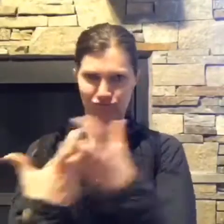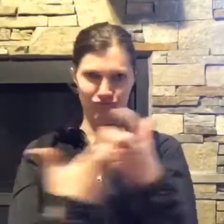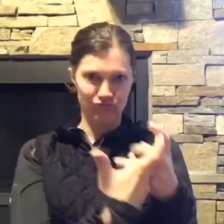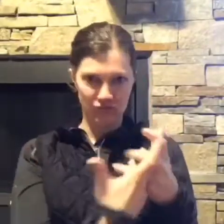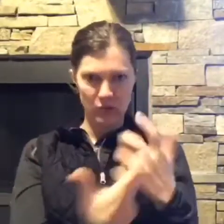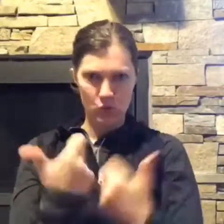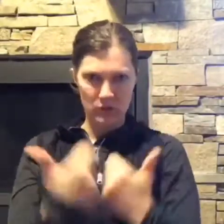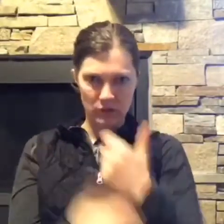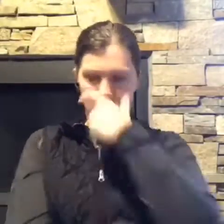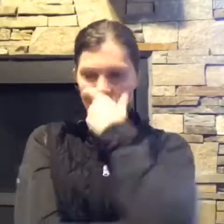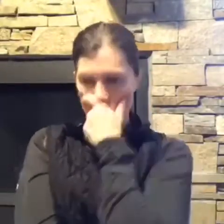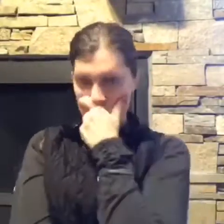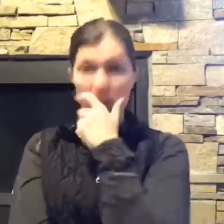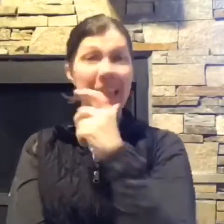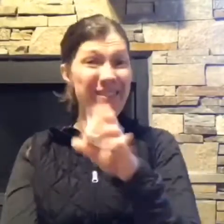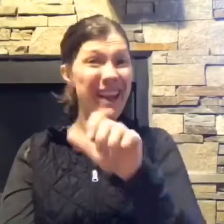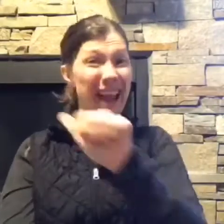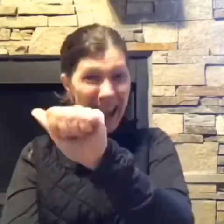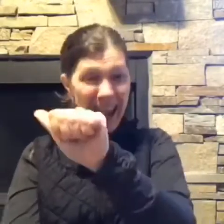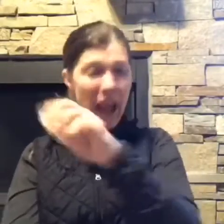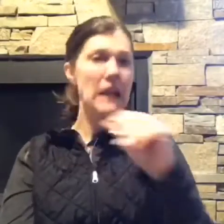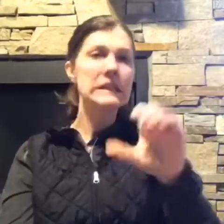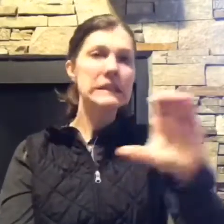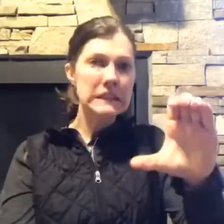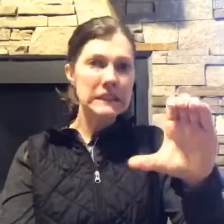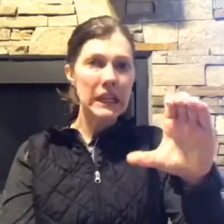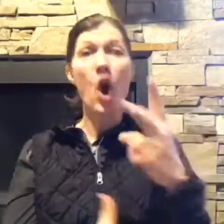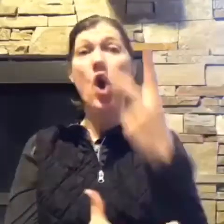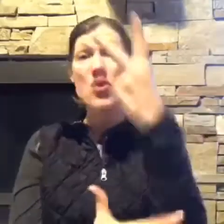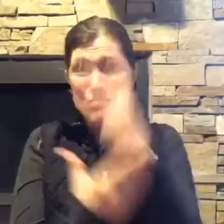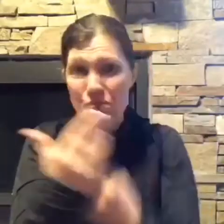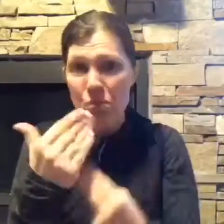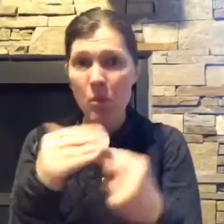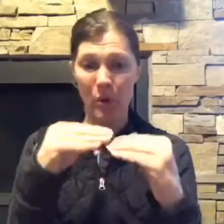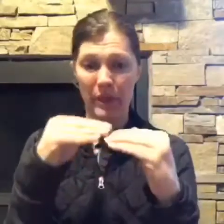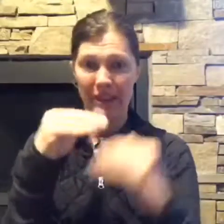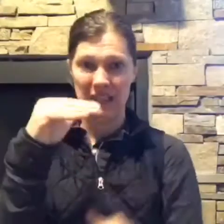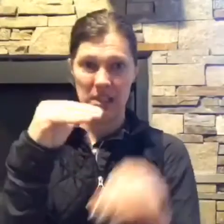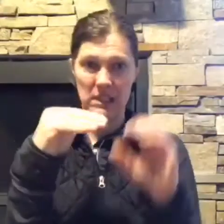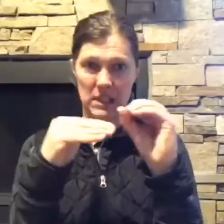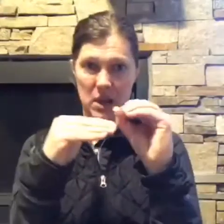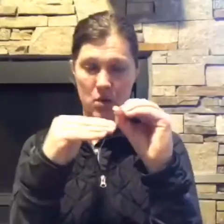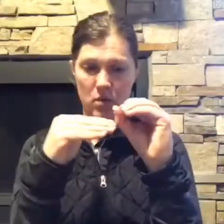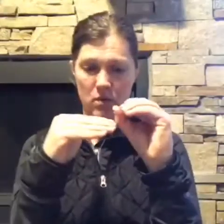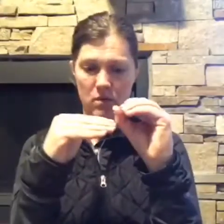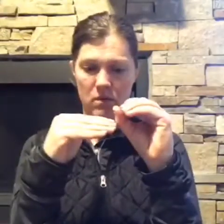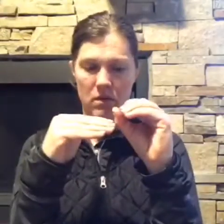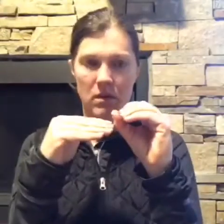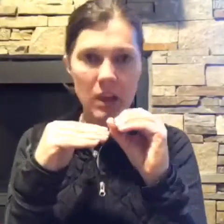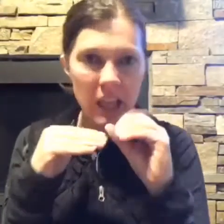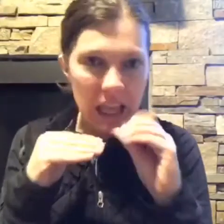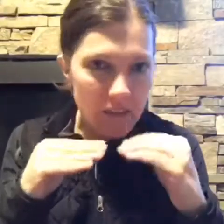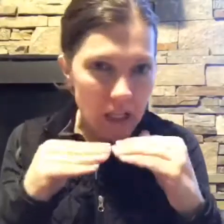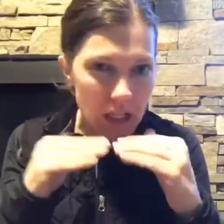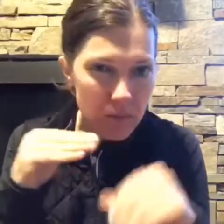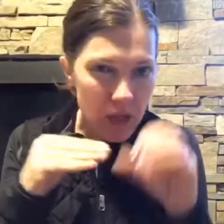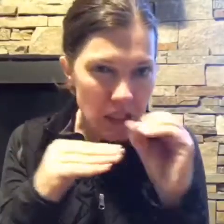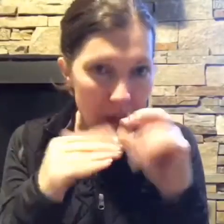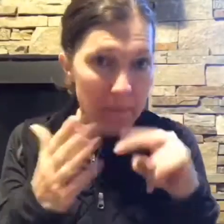a value, a and c, are both less than 0, well, what kind of numbers are less than 0? Negative